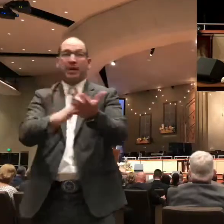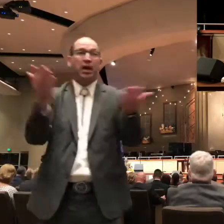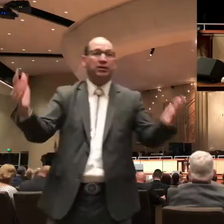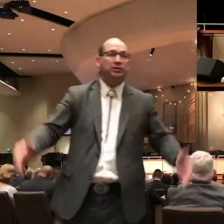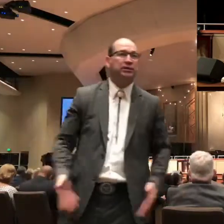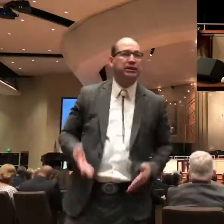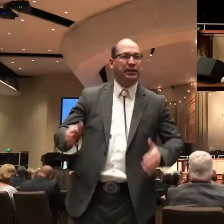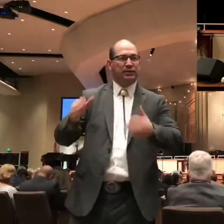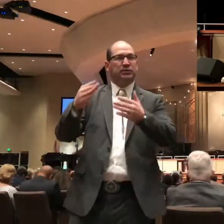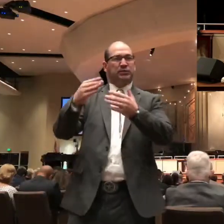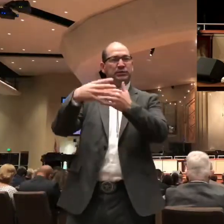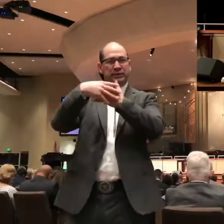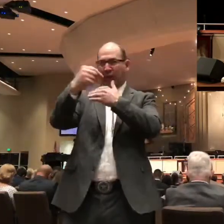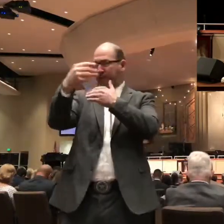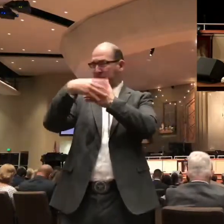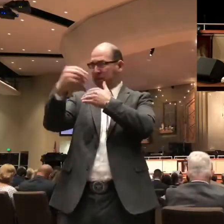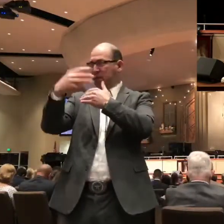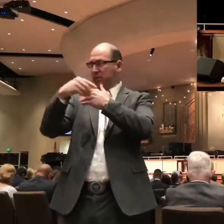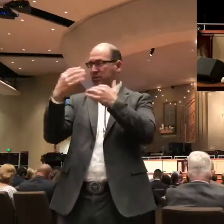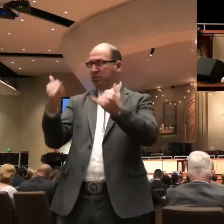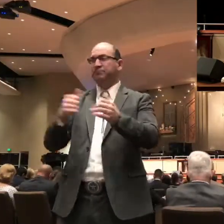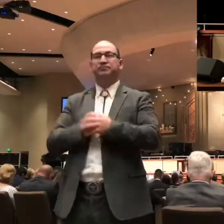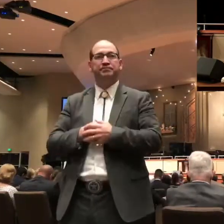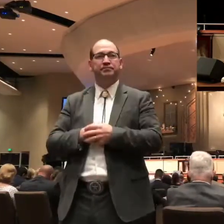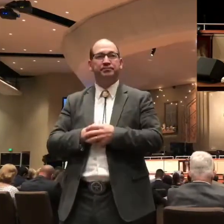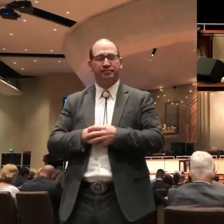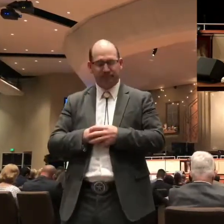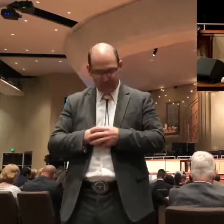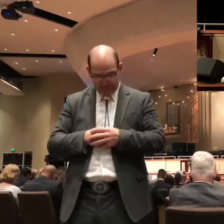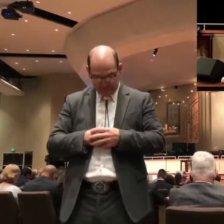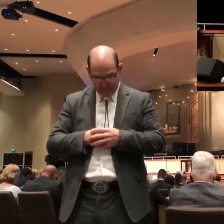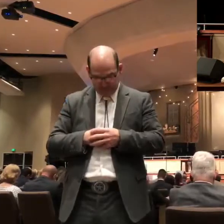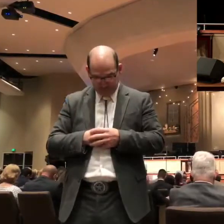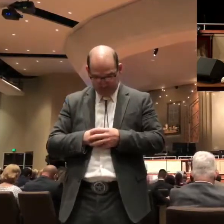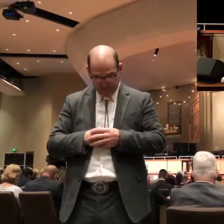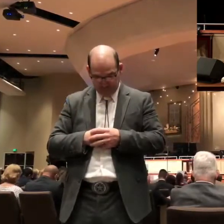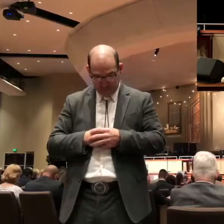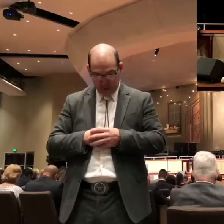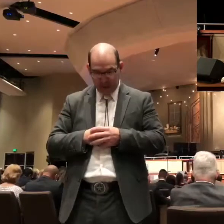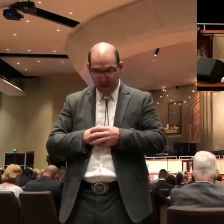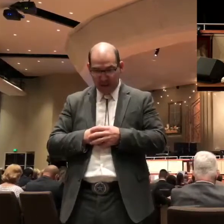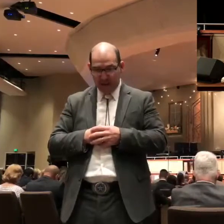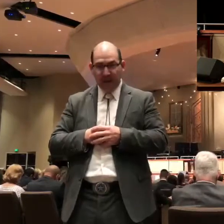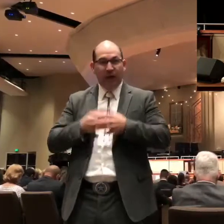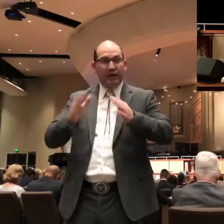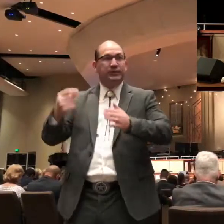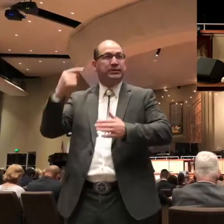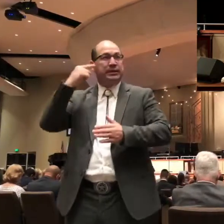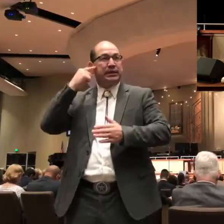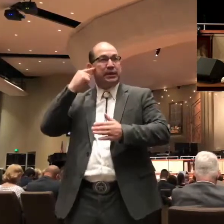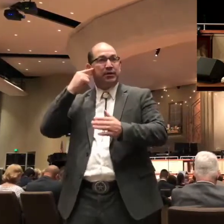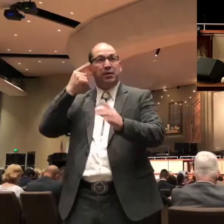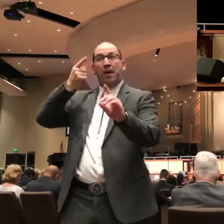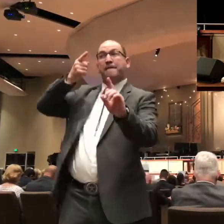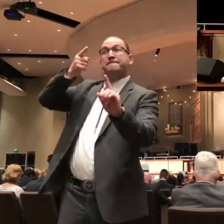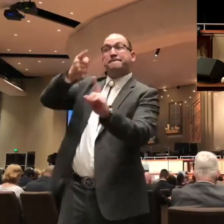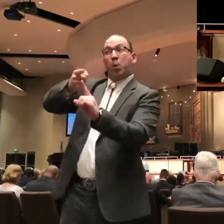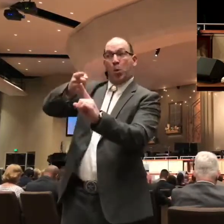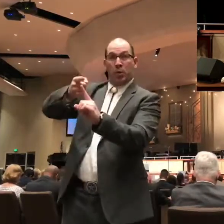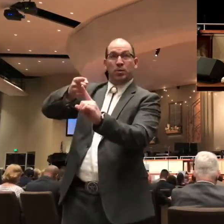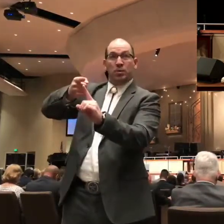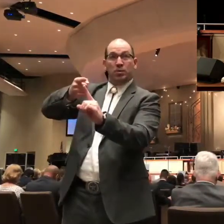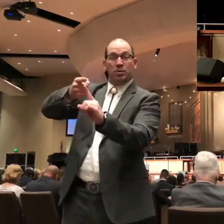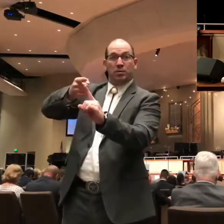read verse 13. You found it. This is the conclusion of the matter. Verse 13. Let's read it. Ready? Begin. Let us hear the conclusion of the whole